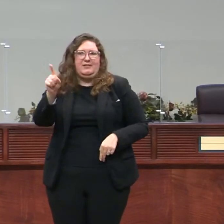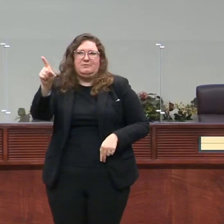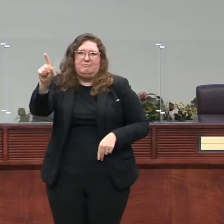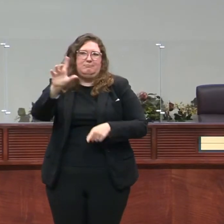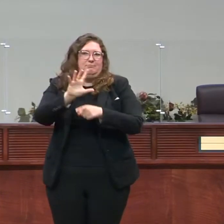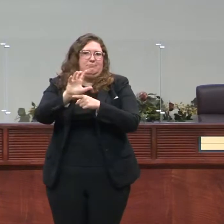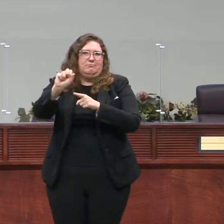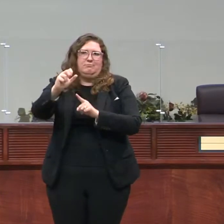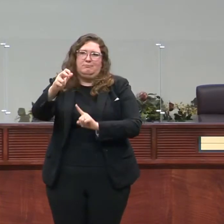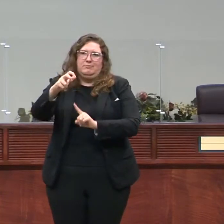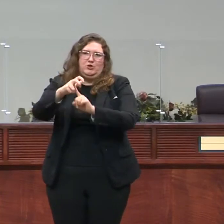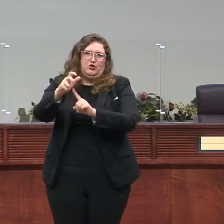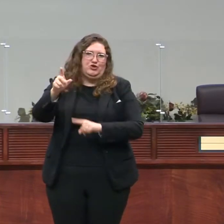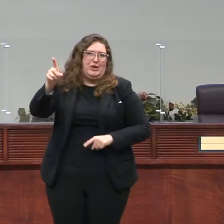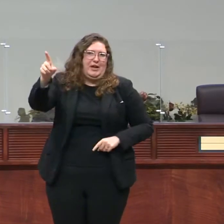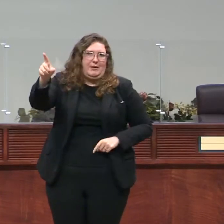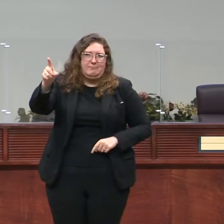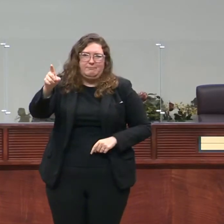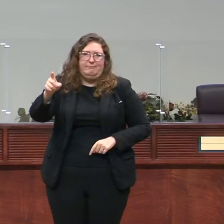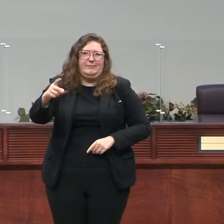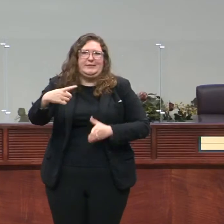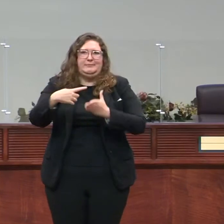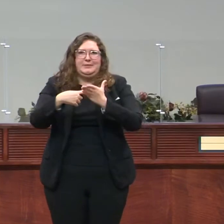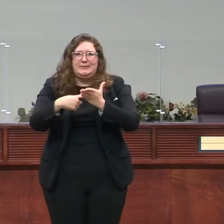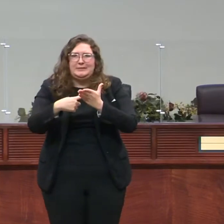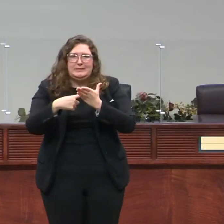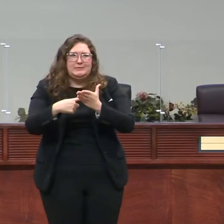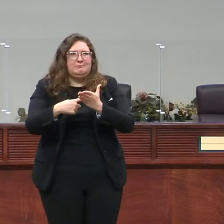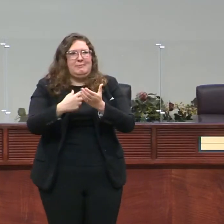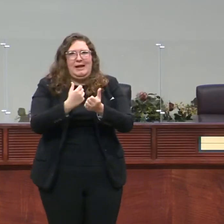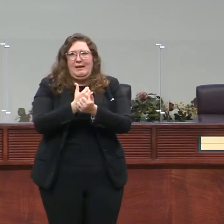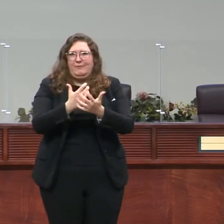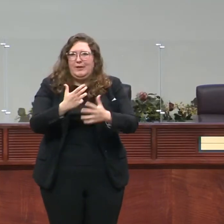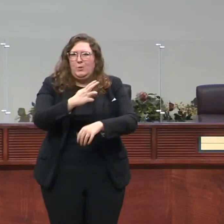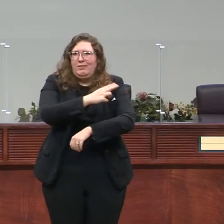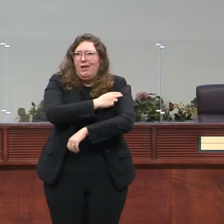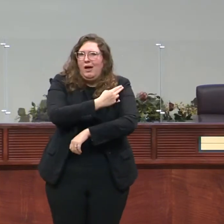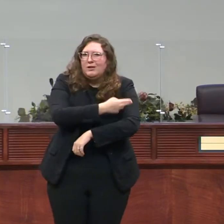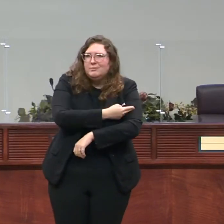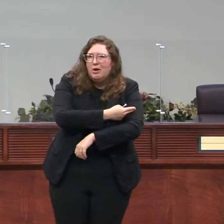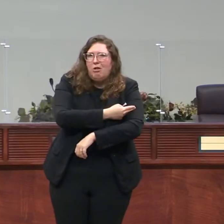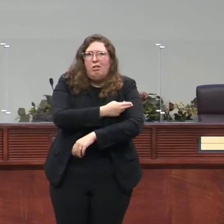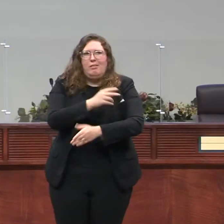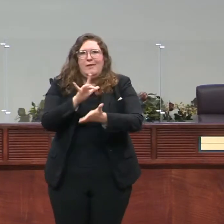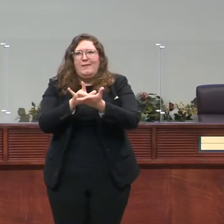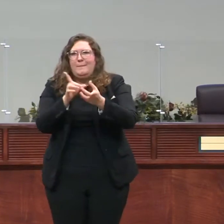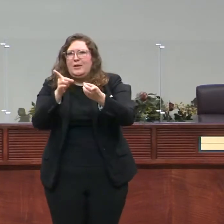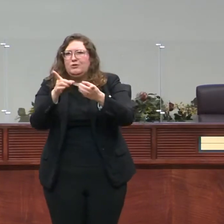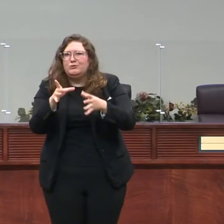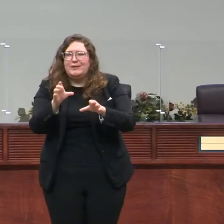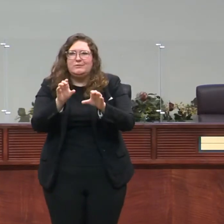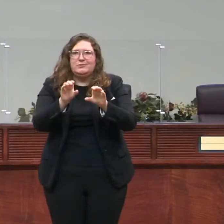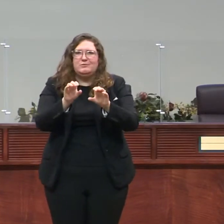behind the scenes with the hospitals, the crematoriums, and our medical director's office on that.